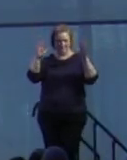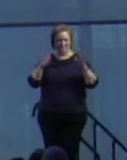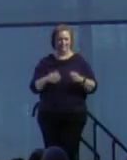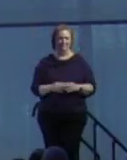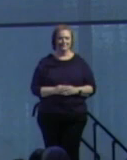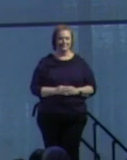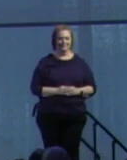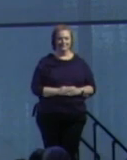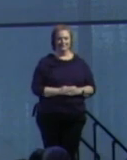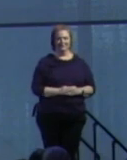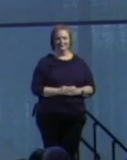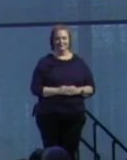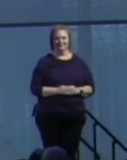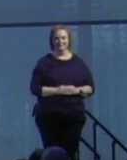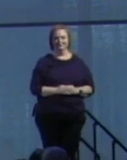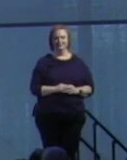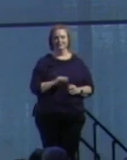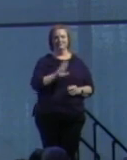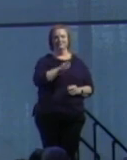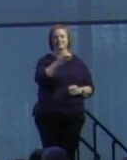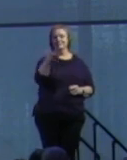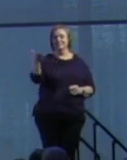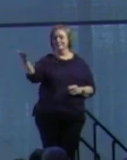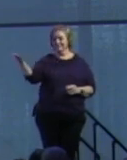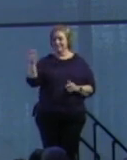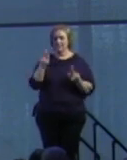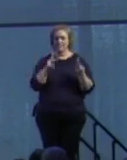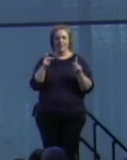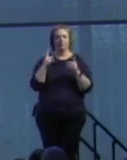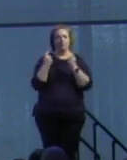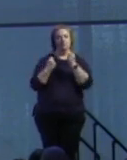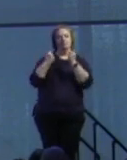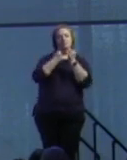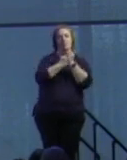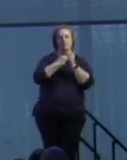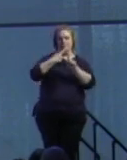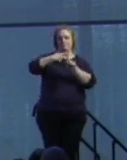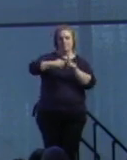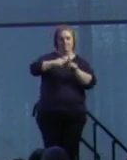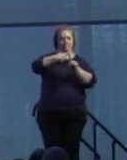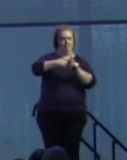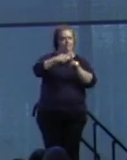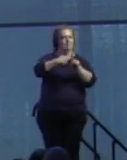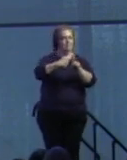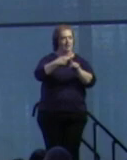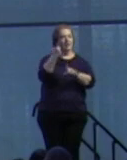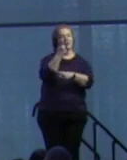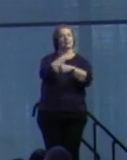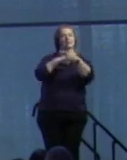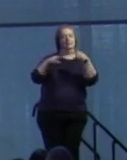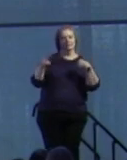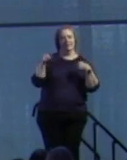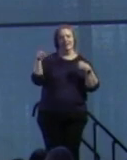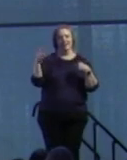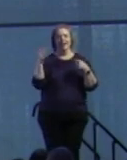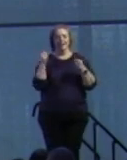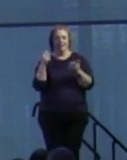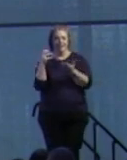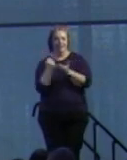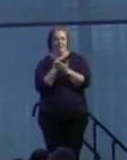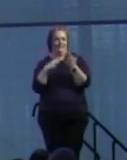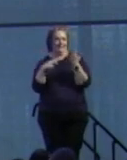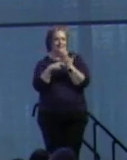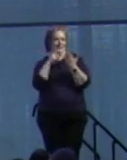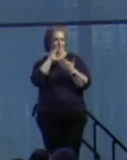Now, these are individuals who support us monthly, and in exchange for that, they do have access to tickets for all